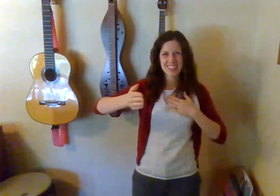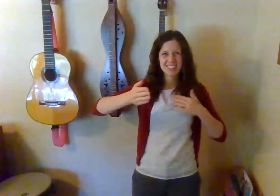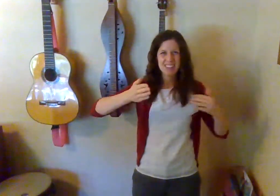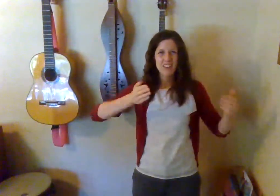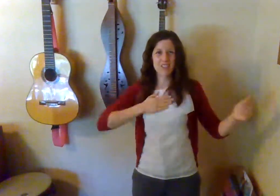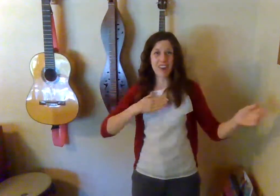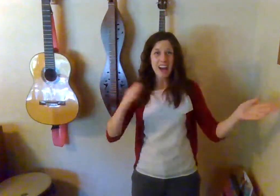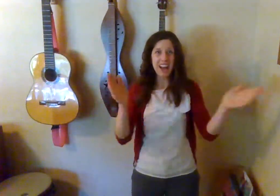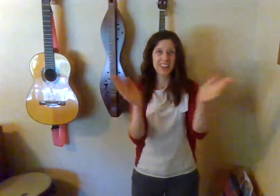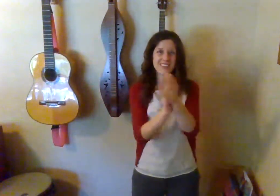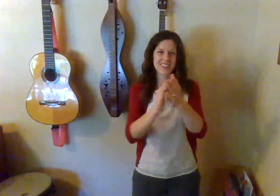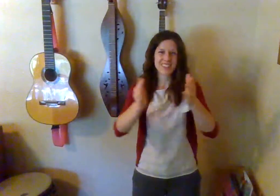Five.